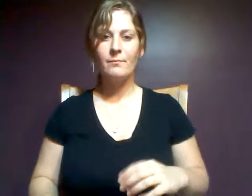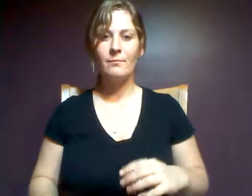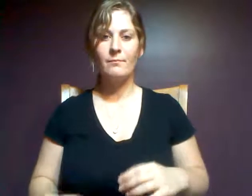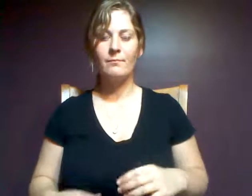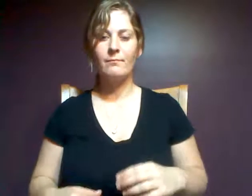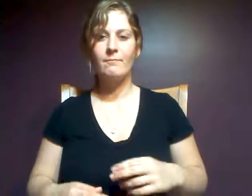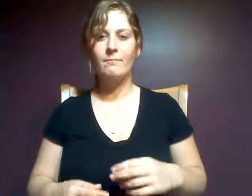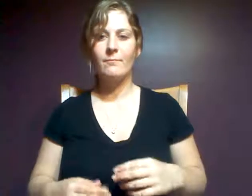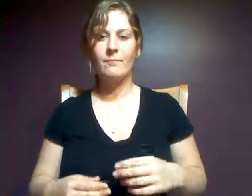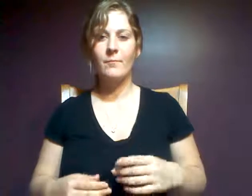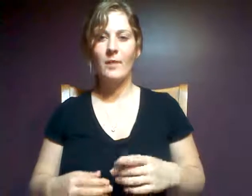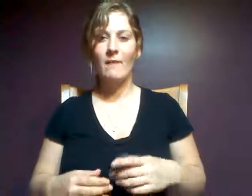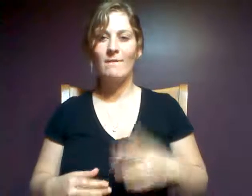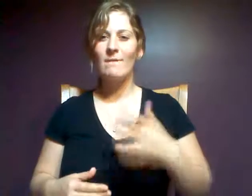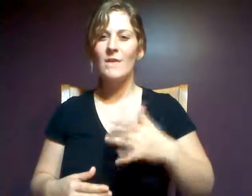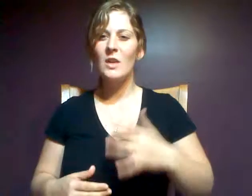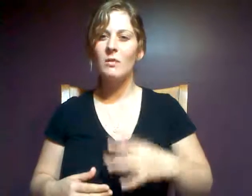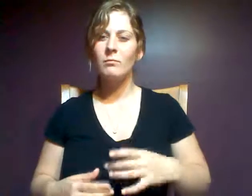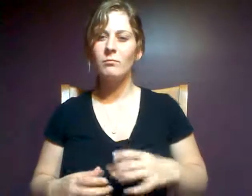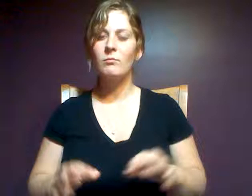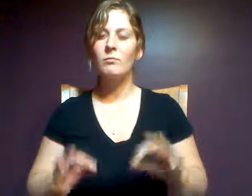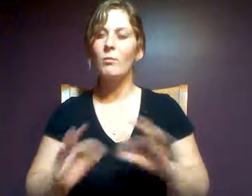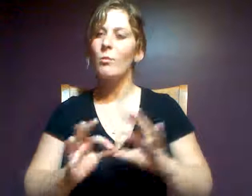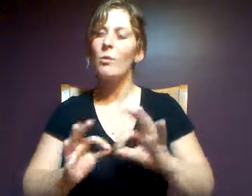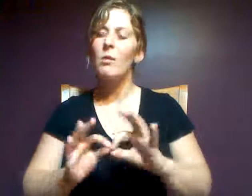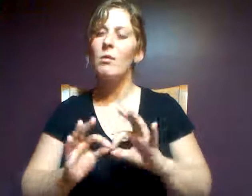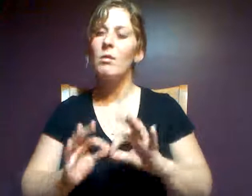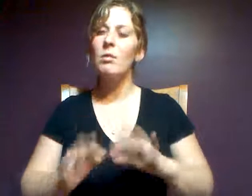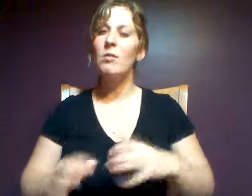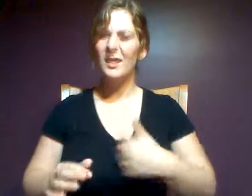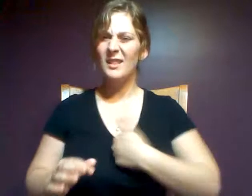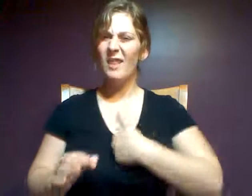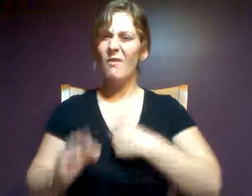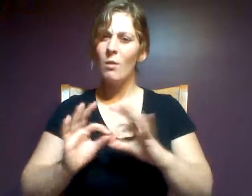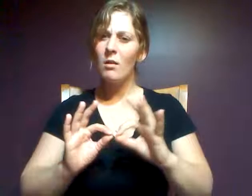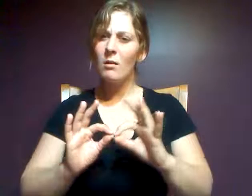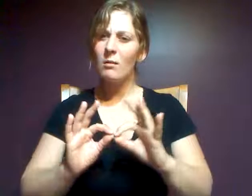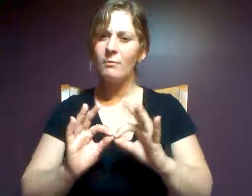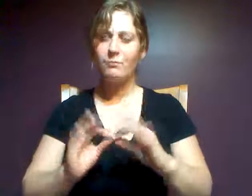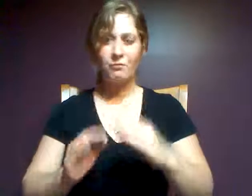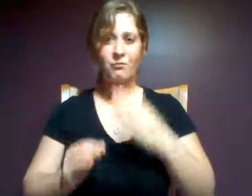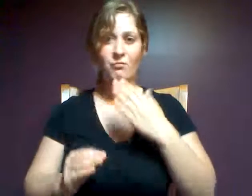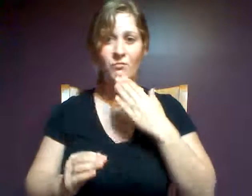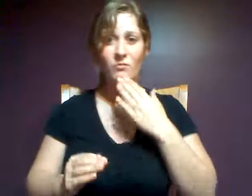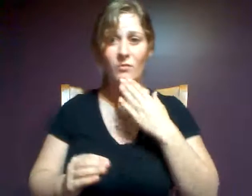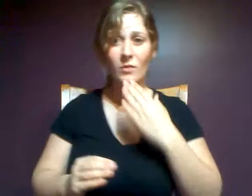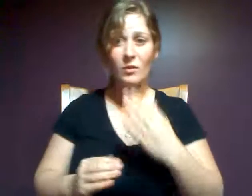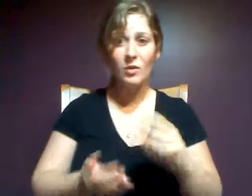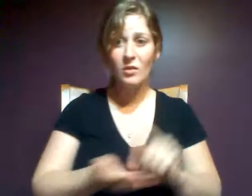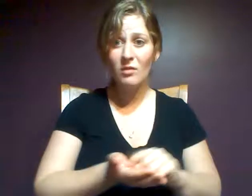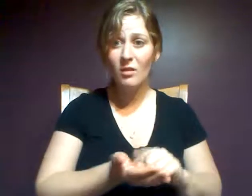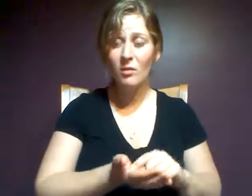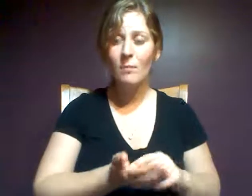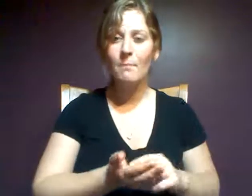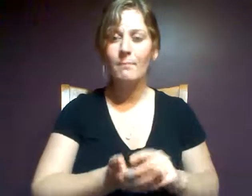is that there are many programs out there available to do this. The bad news is that most of them don't